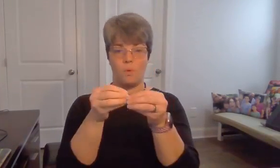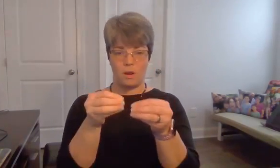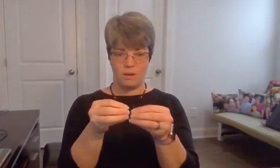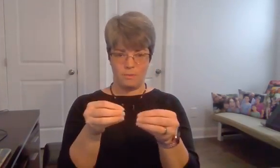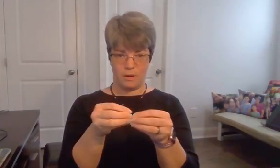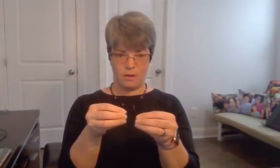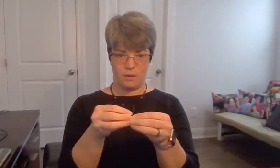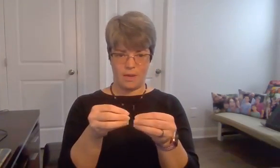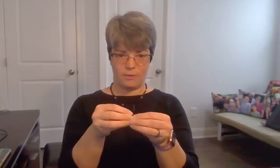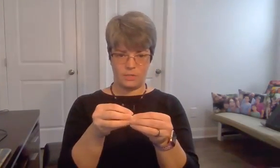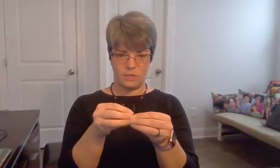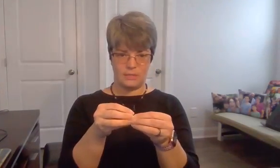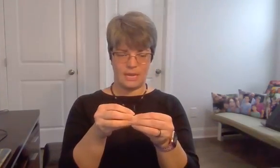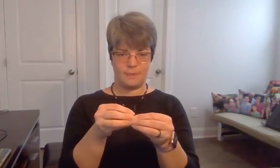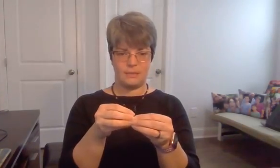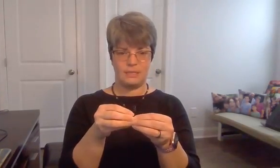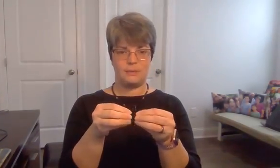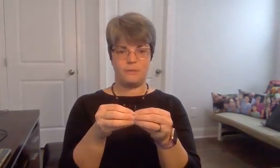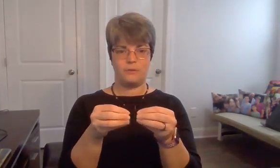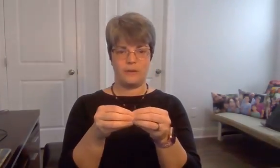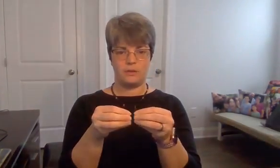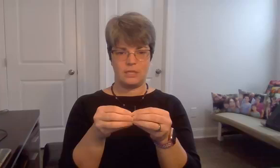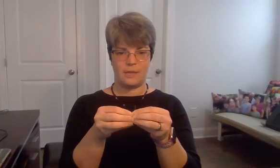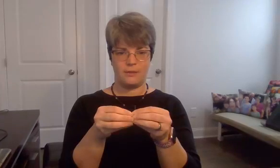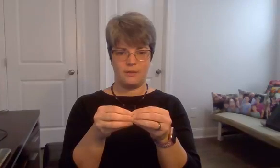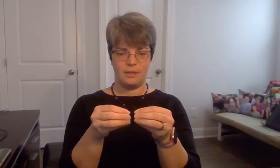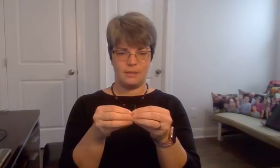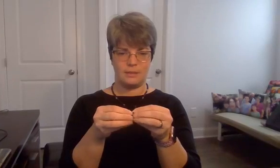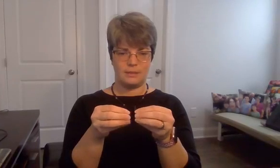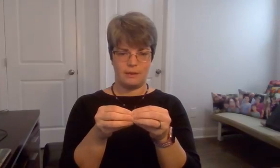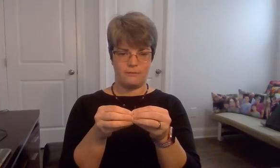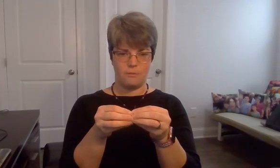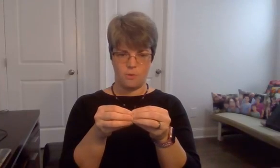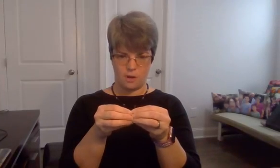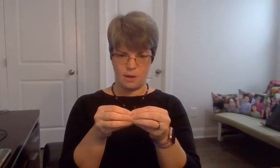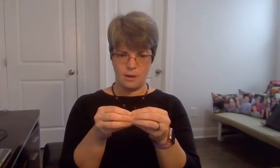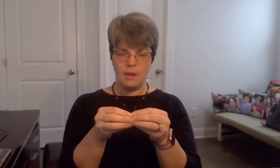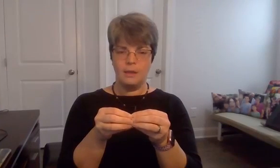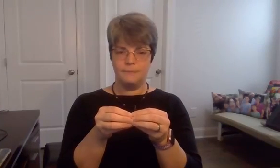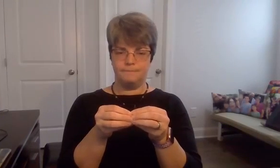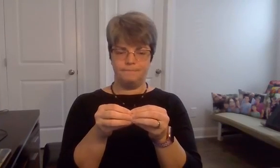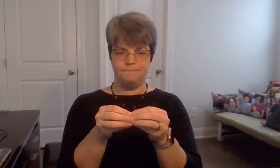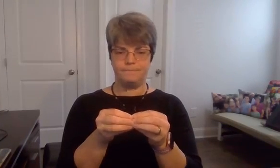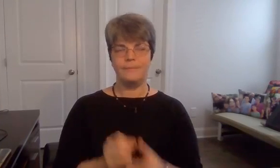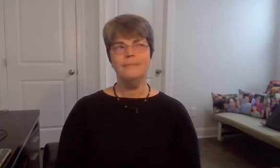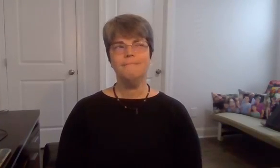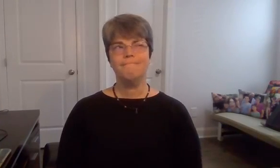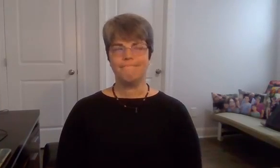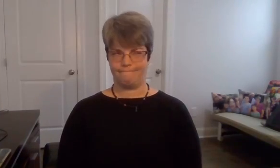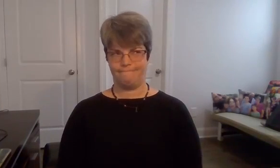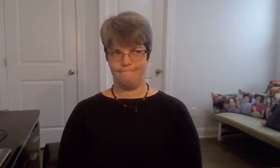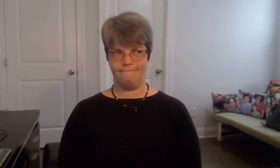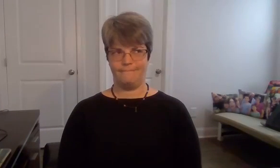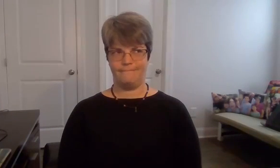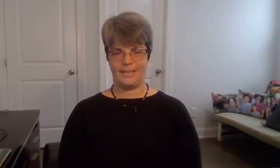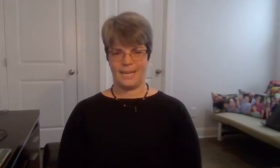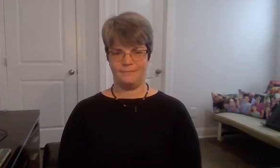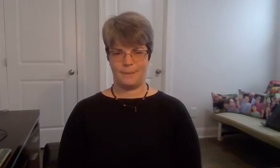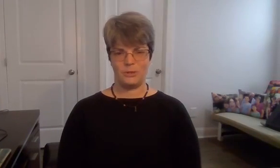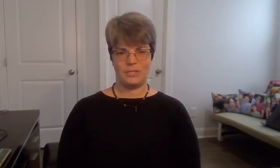More, we already know that one. So you tap the tips of your fingers together. This is a sign for more. Again, I'm going to say that